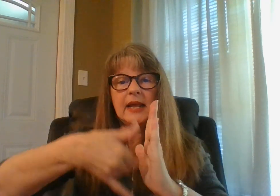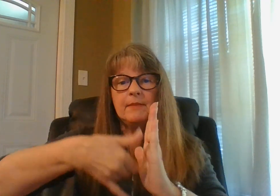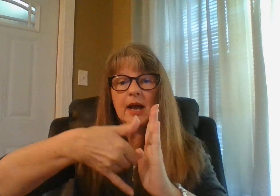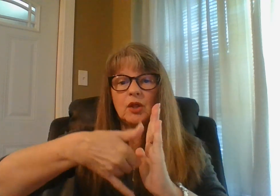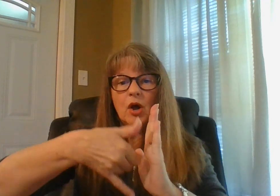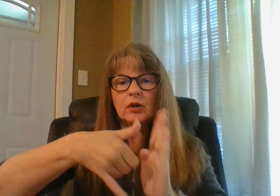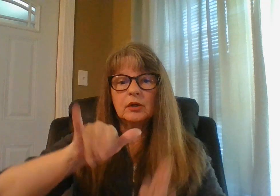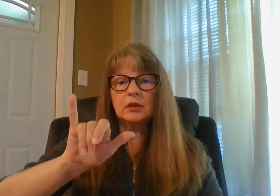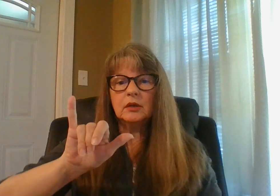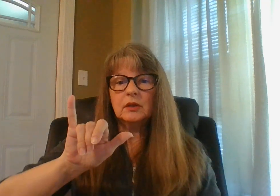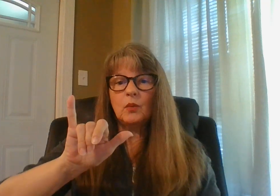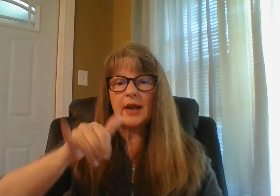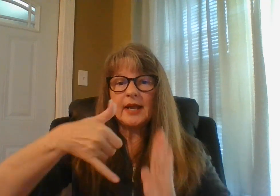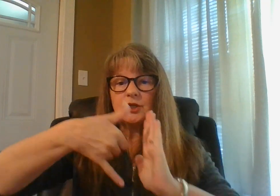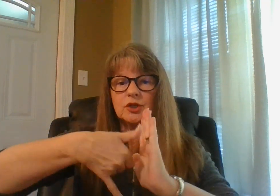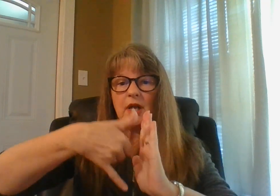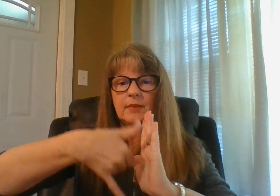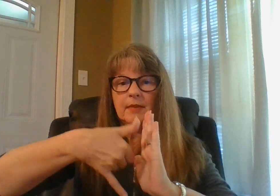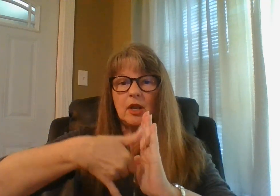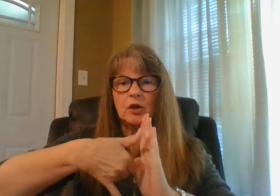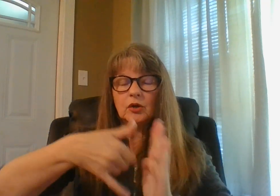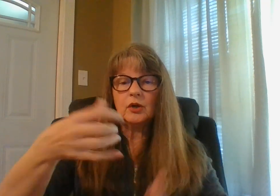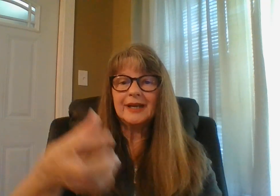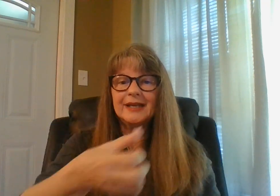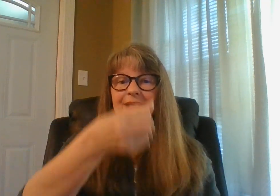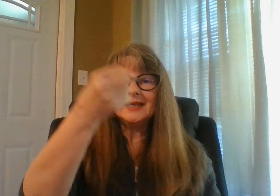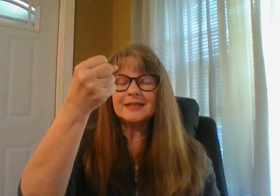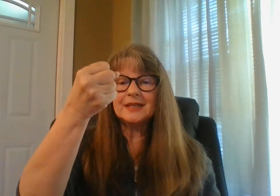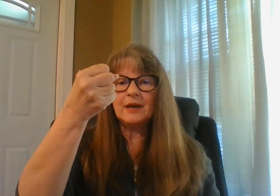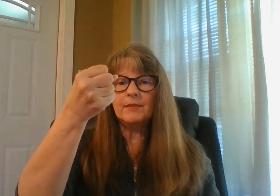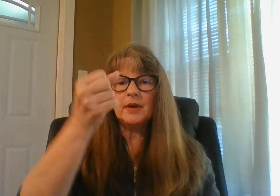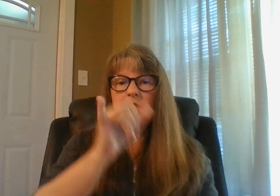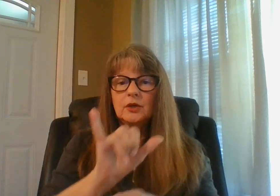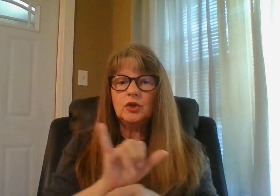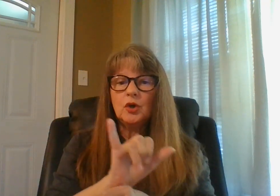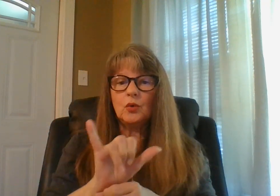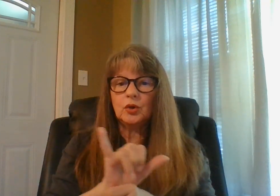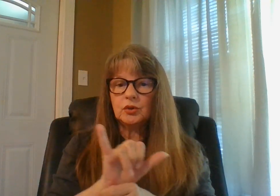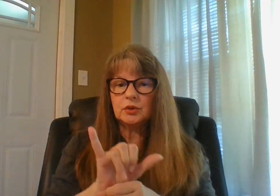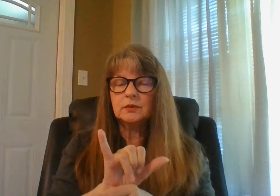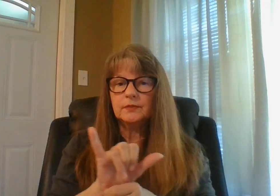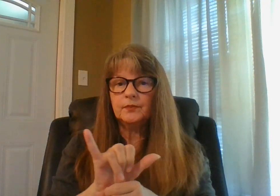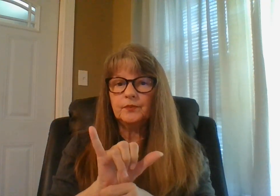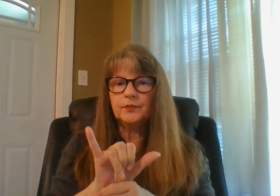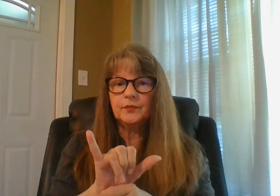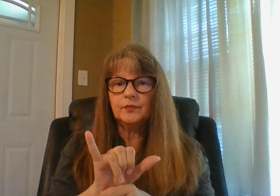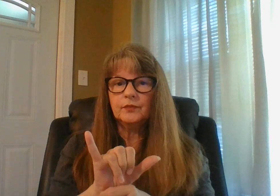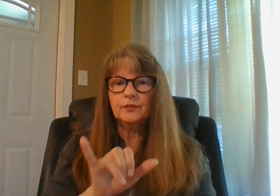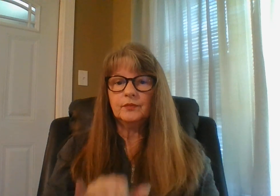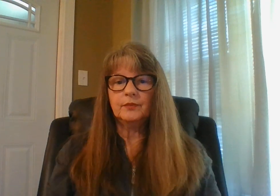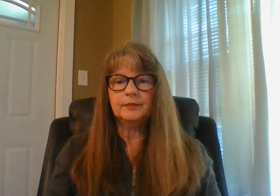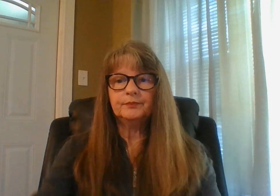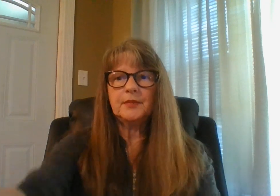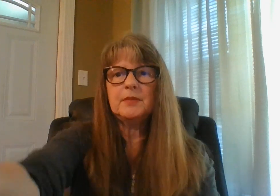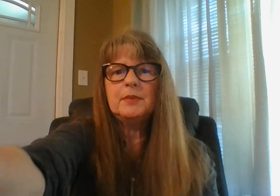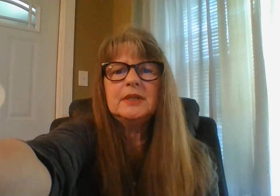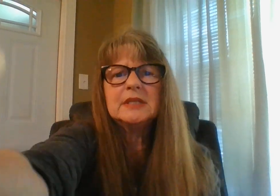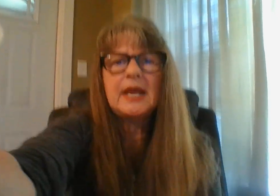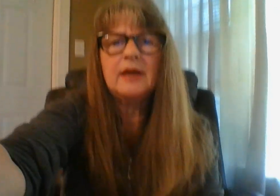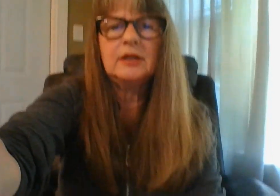in my locker, Y hand shape in my locker, get some yogurt. Let me put this down a